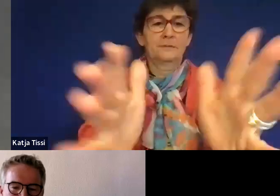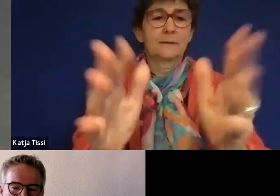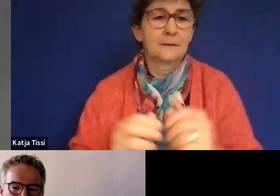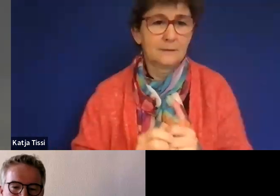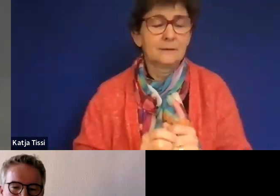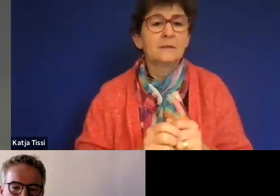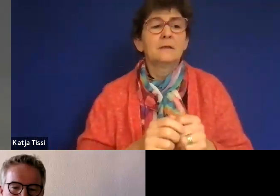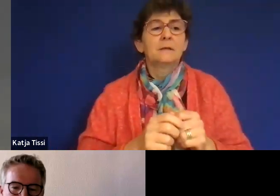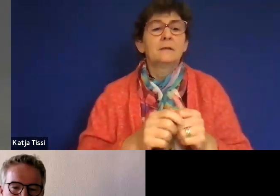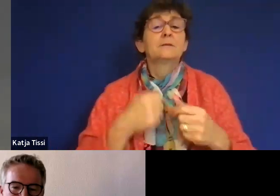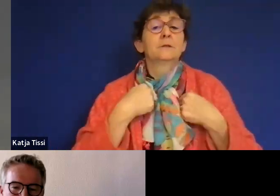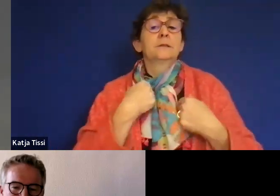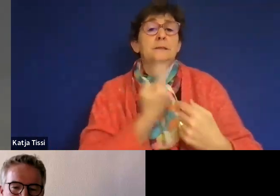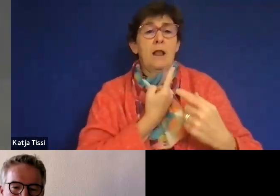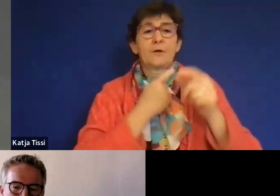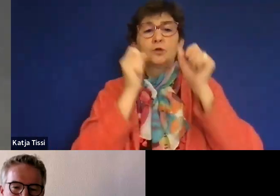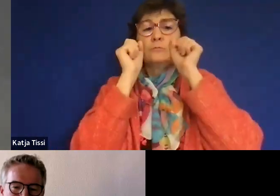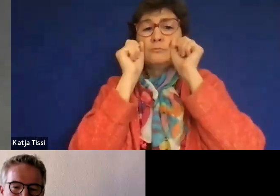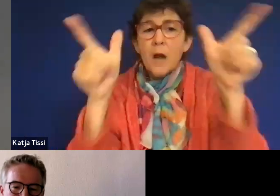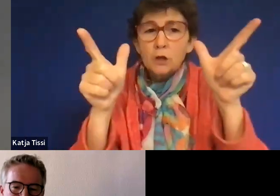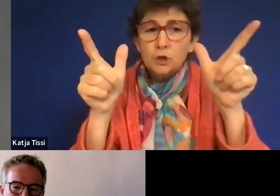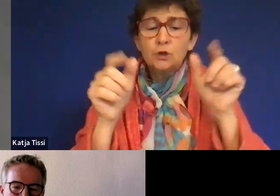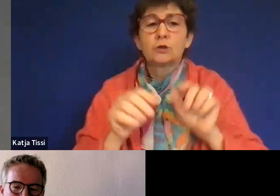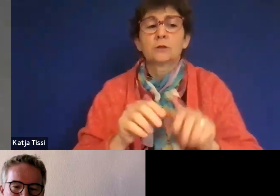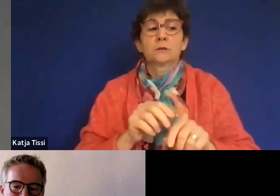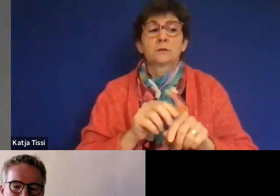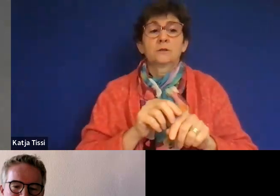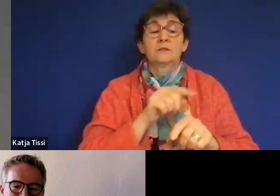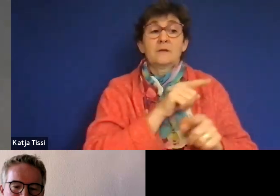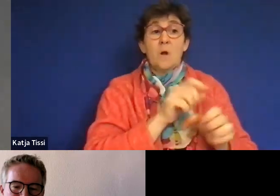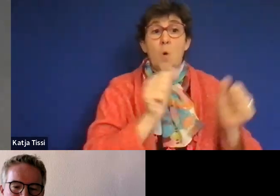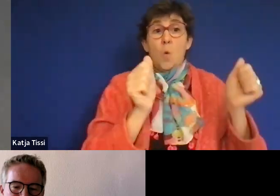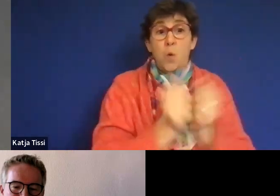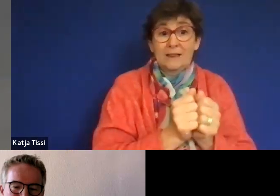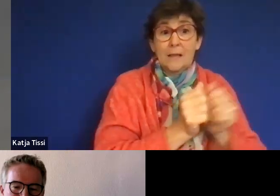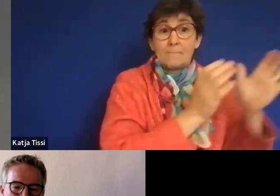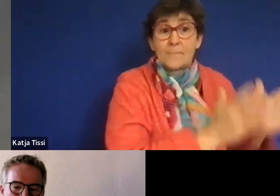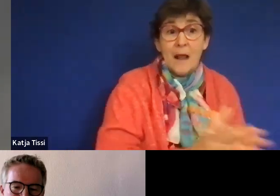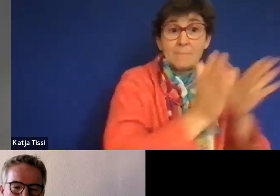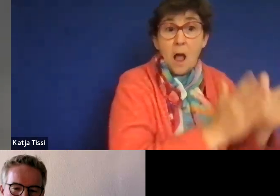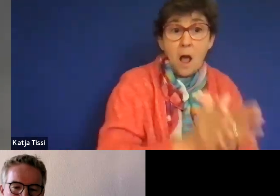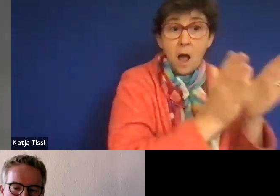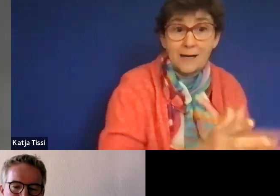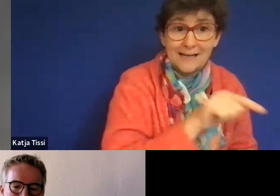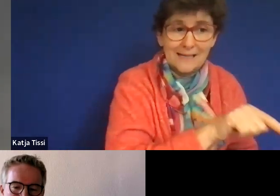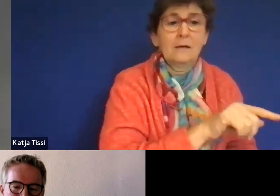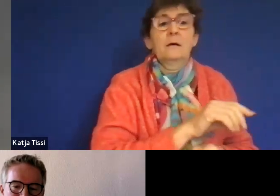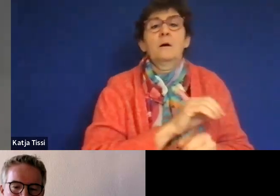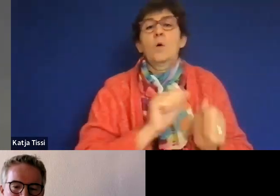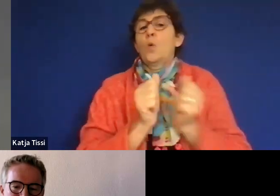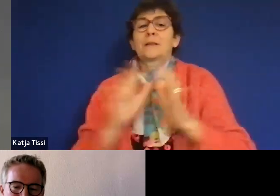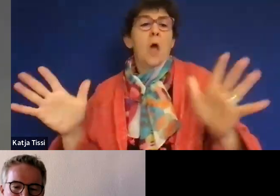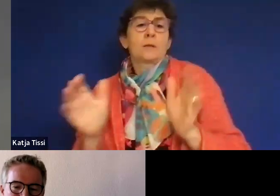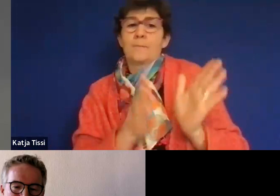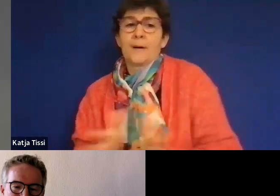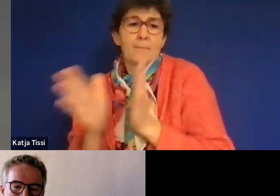some were online, right, where they were not given any preparation time. And we were also surprised that even